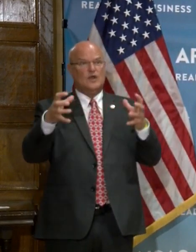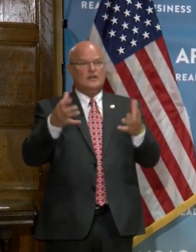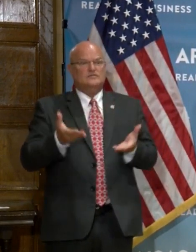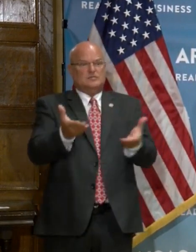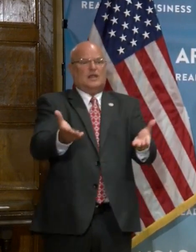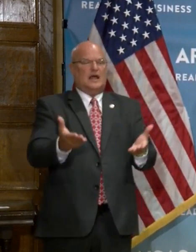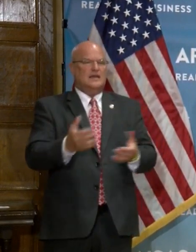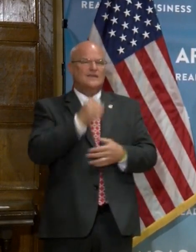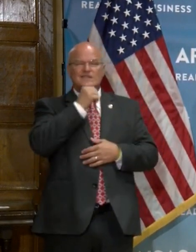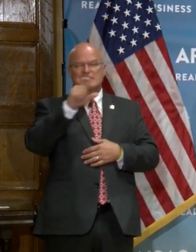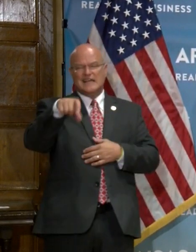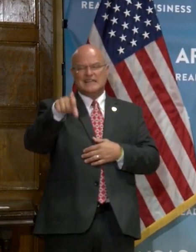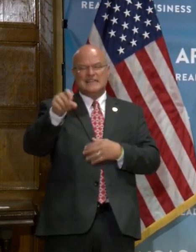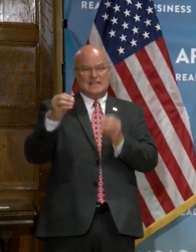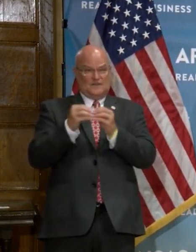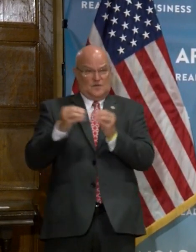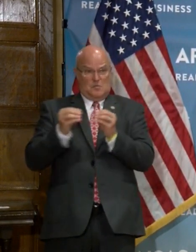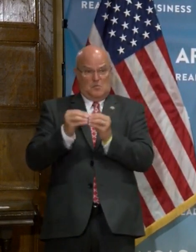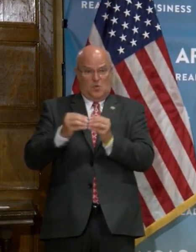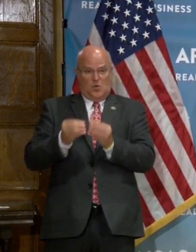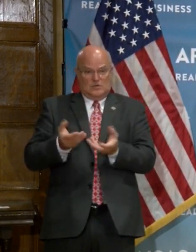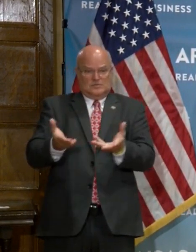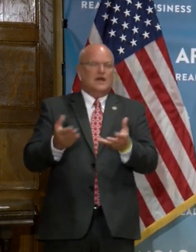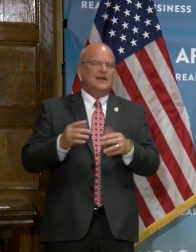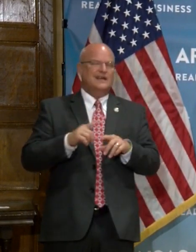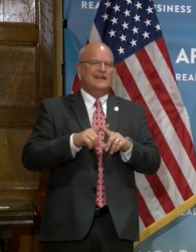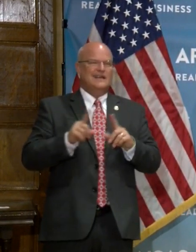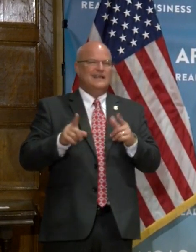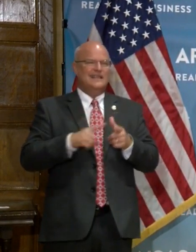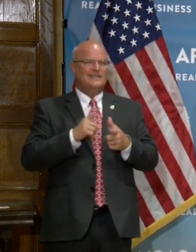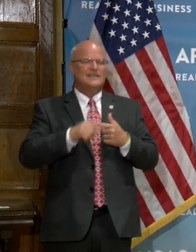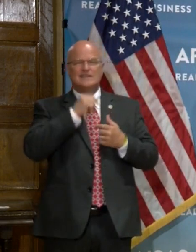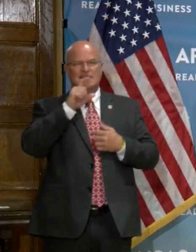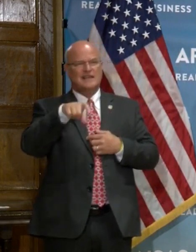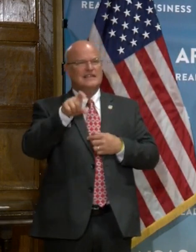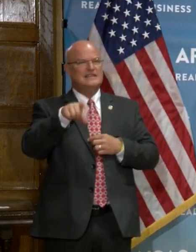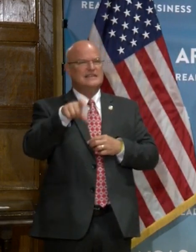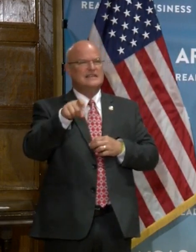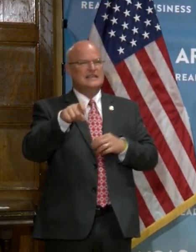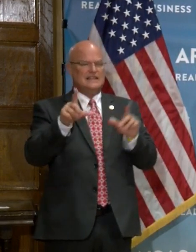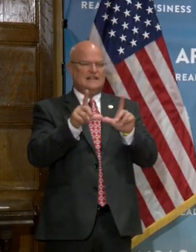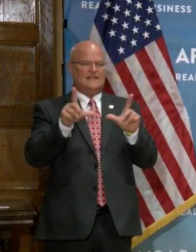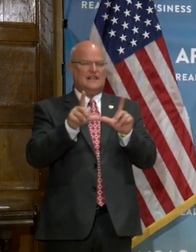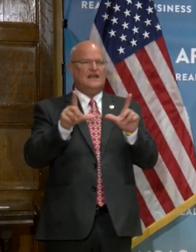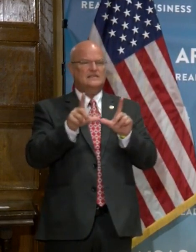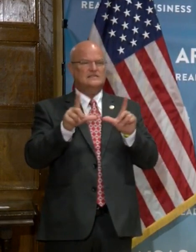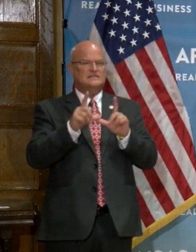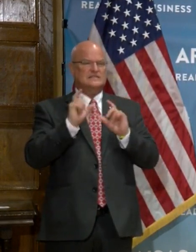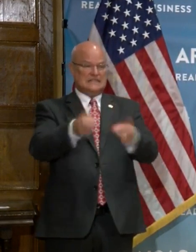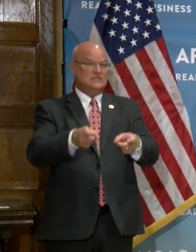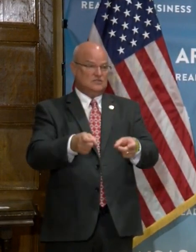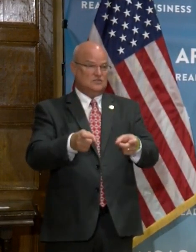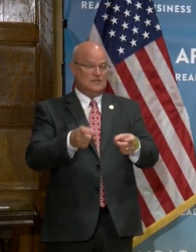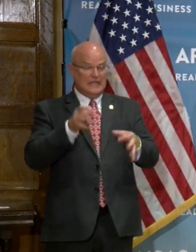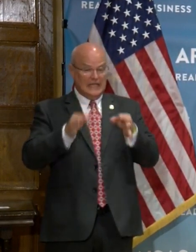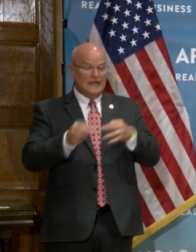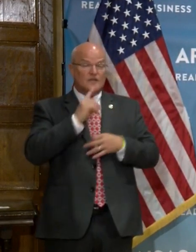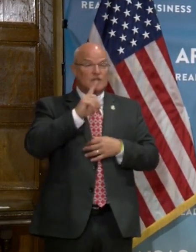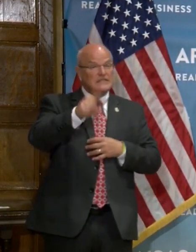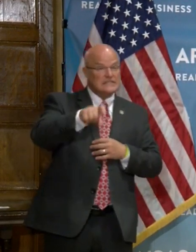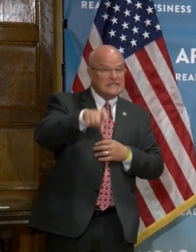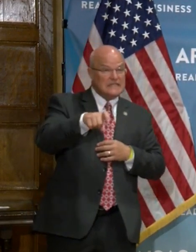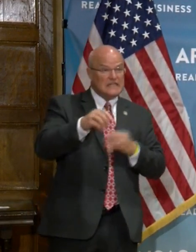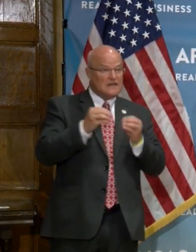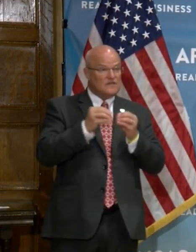supply. If there's not a need for a greater supply, then there should not be the licenses issued. If there is a